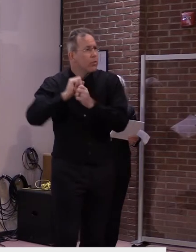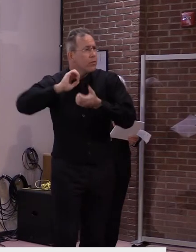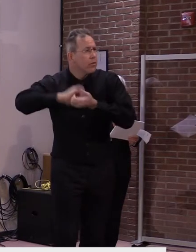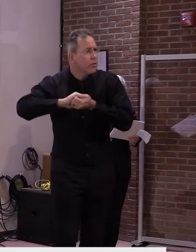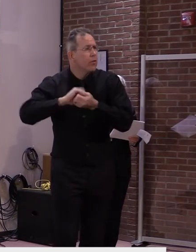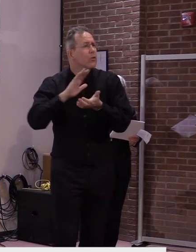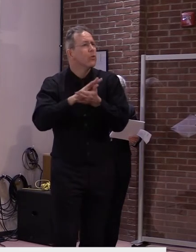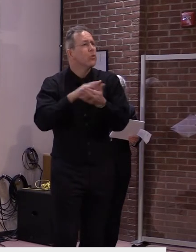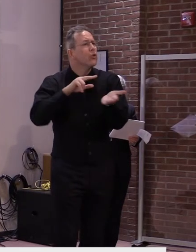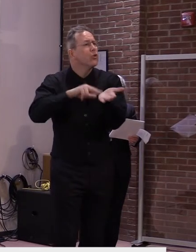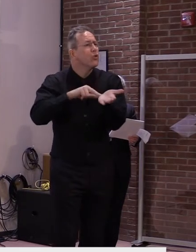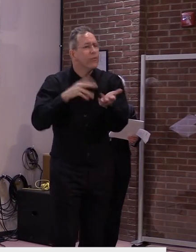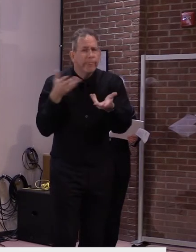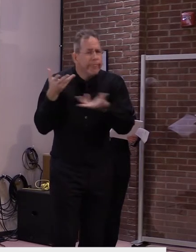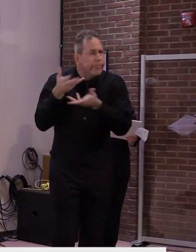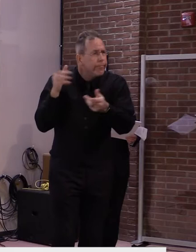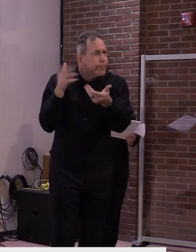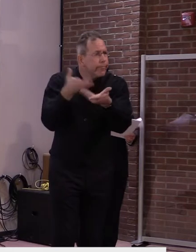in containing the virus.